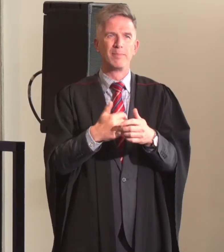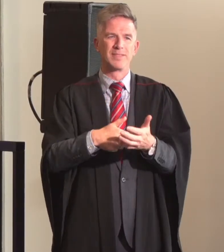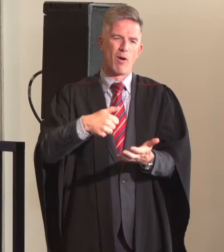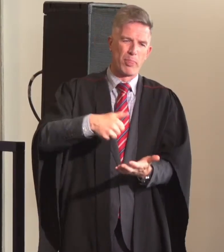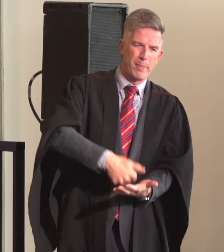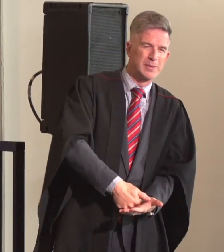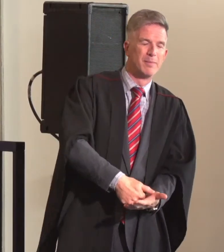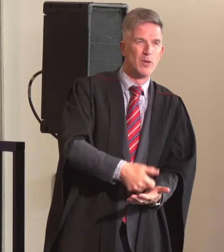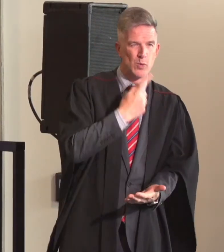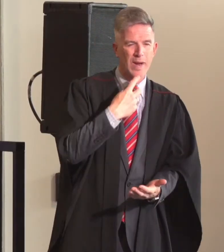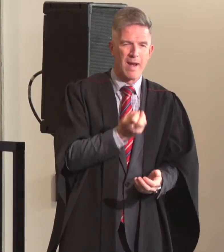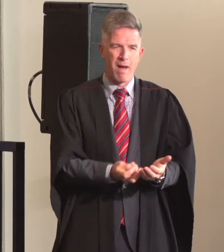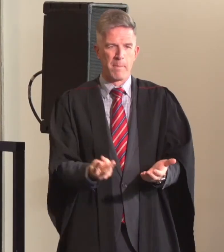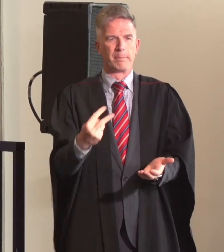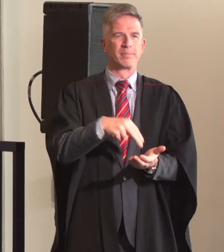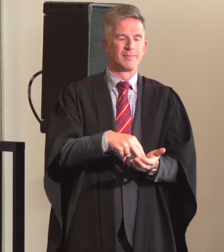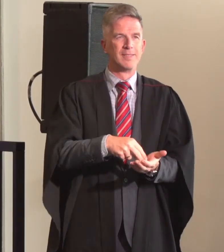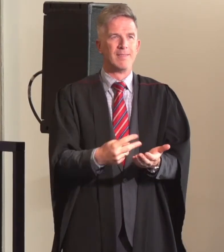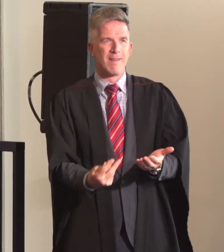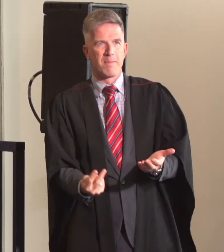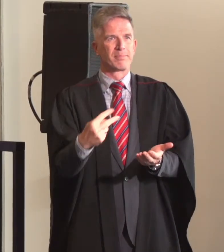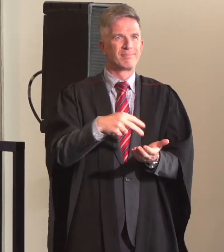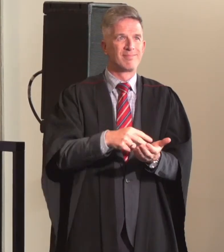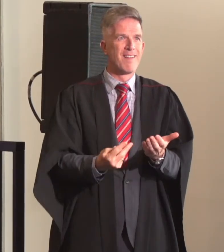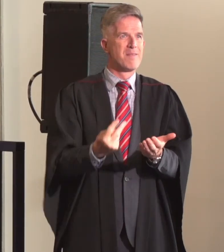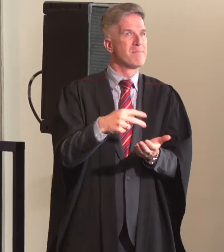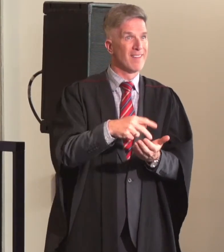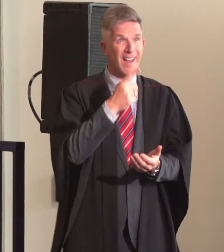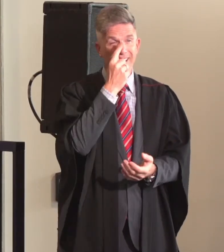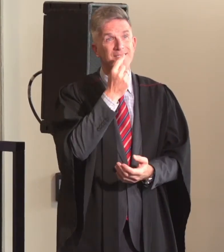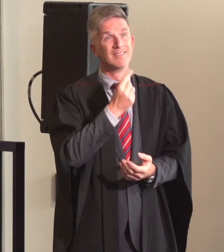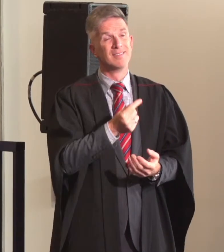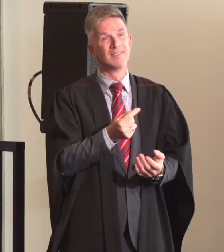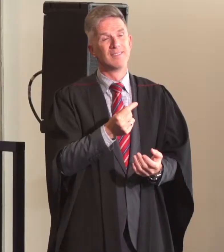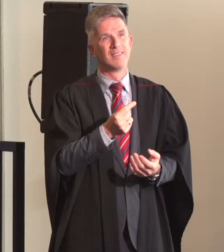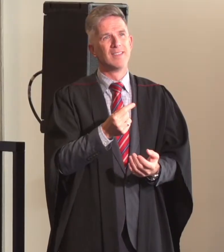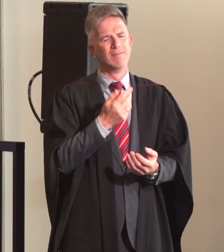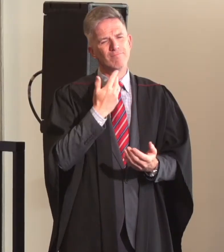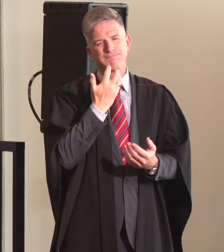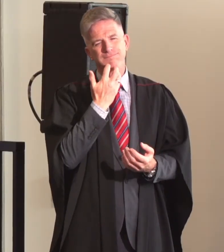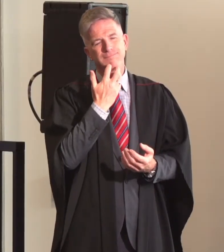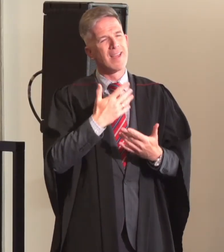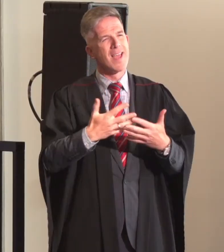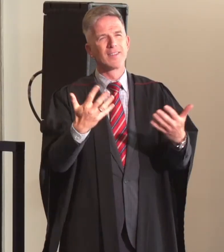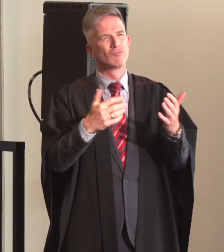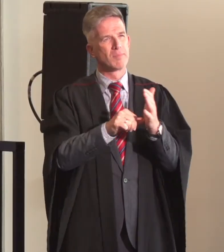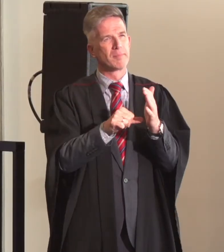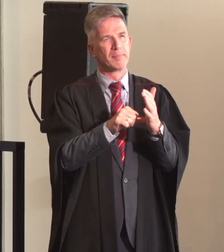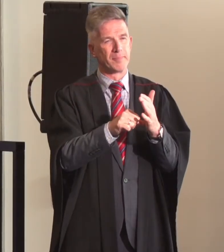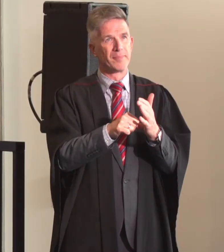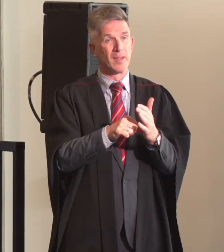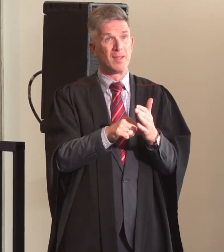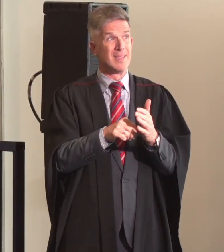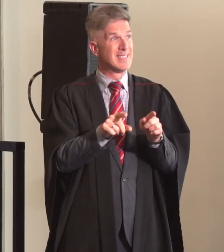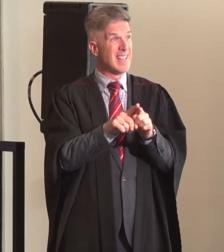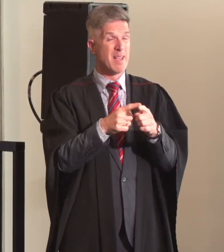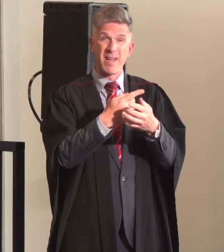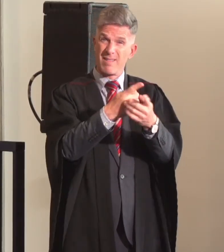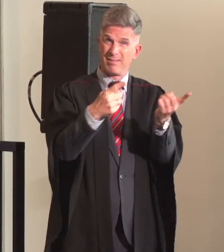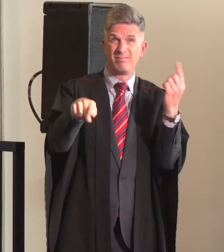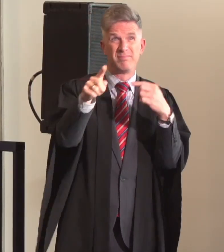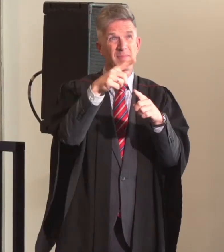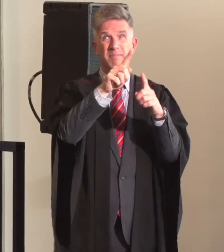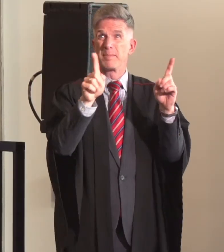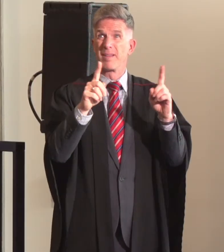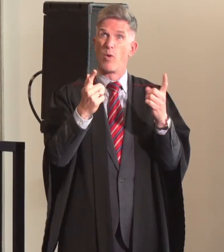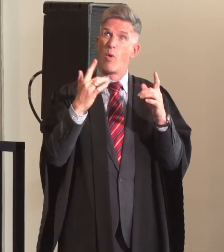up each and every time and overcome your troubles. And I believe it's possible for every single person sitting in this room, watching online, wherever you may